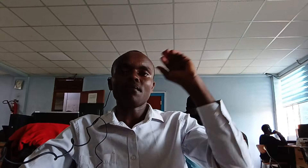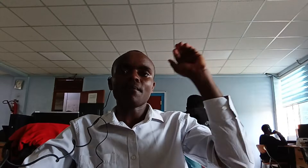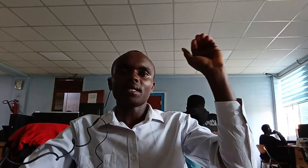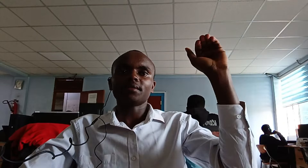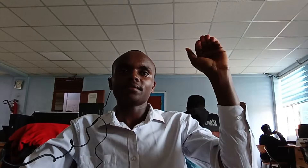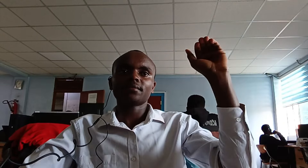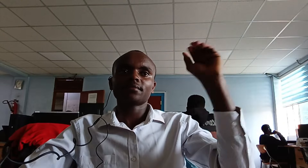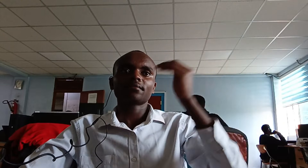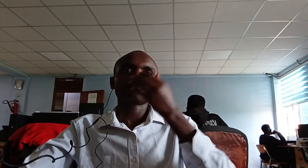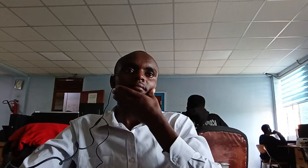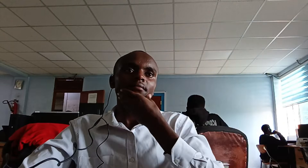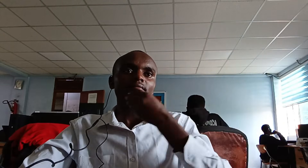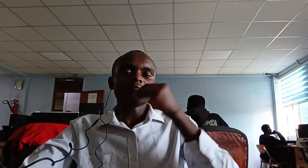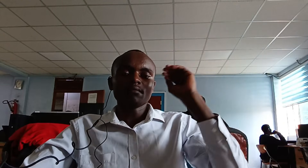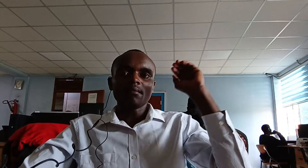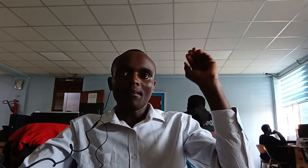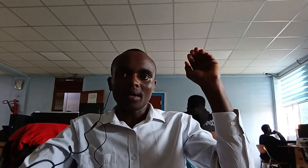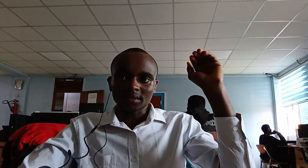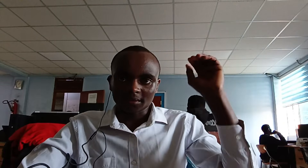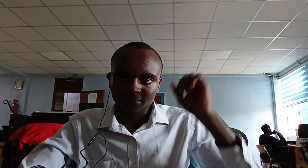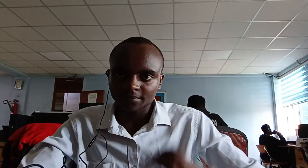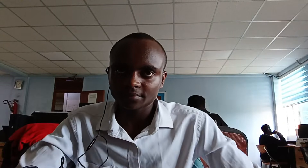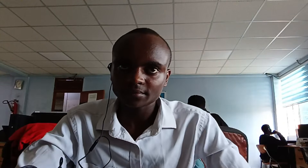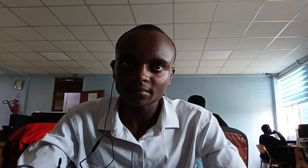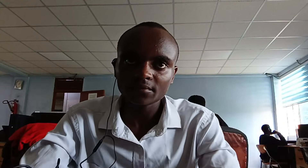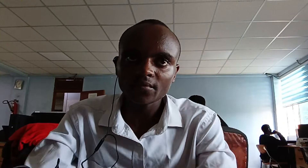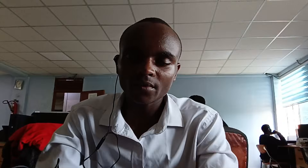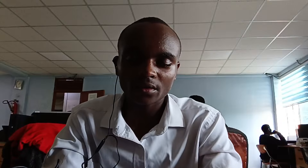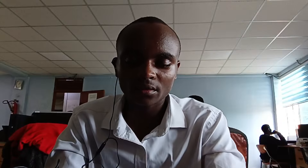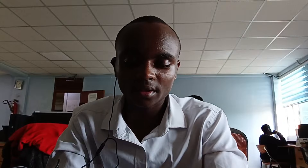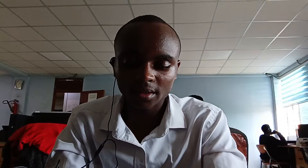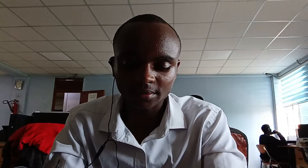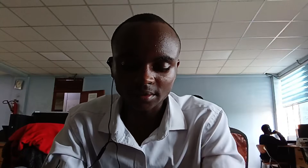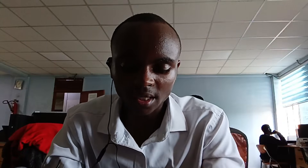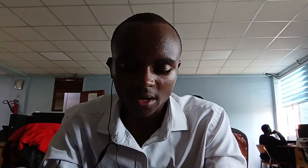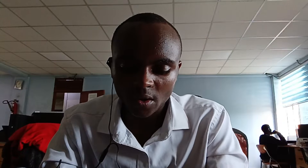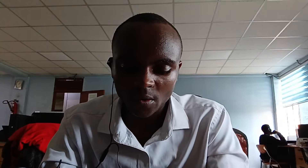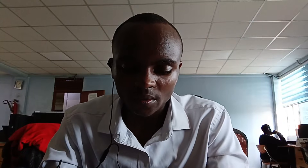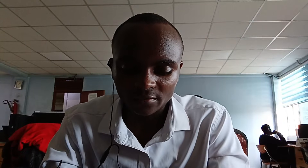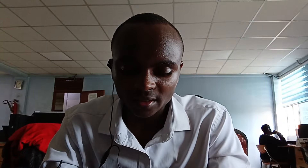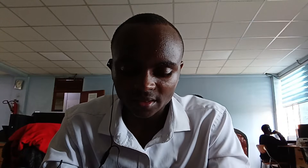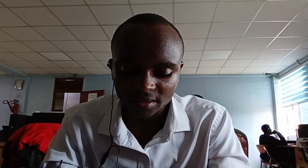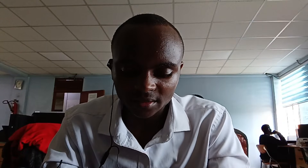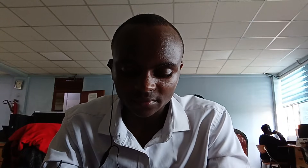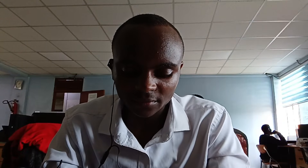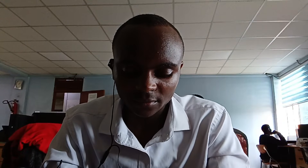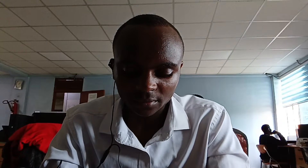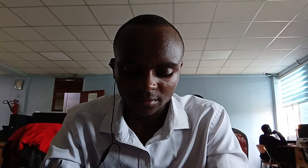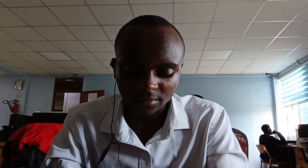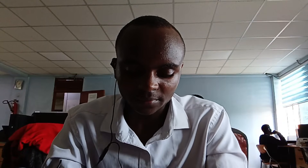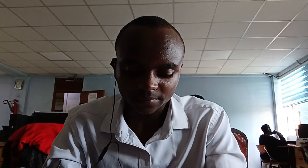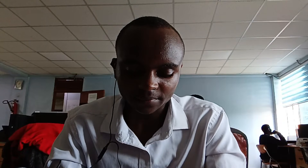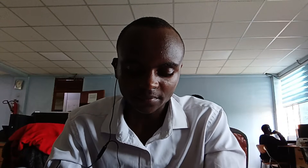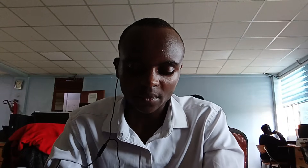man, man. Okay, we've got the sign for